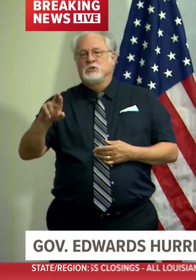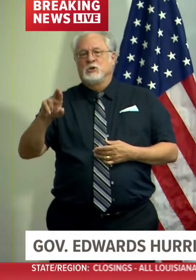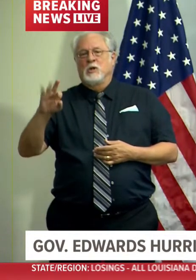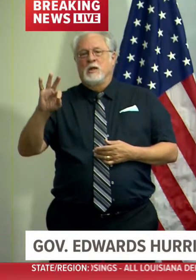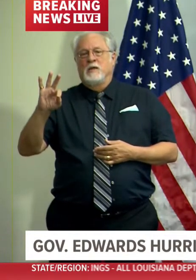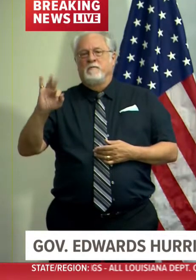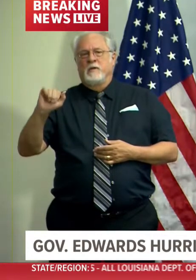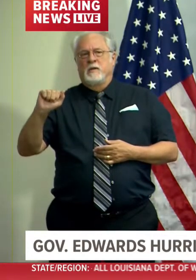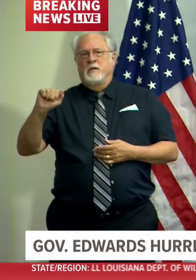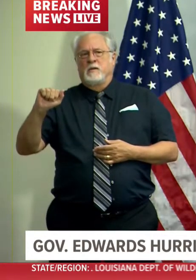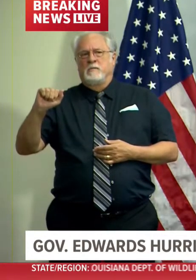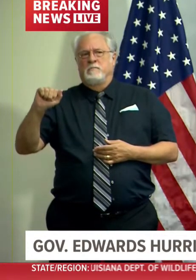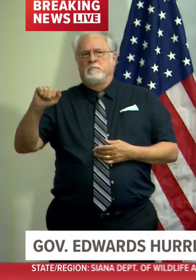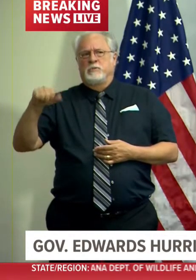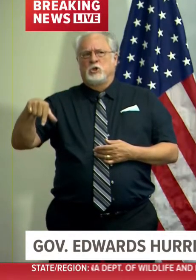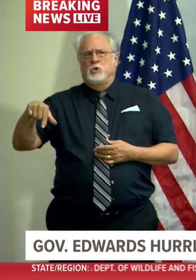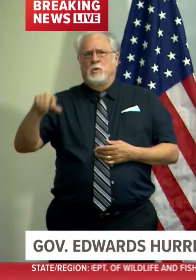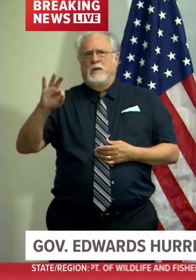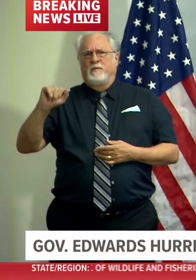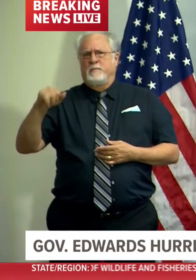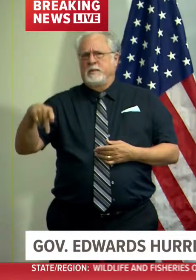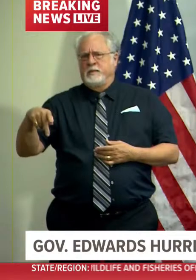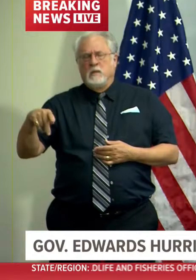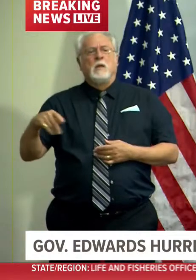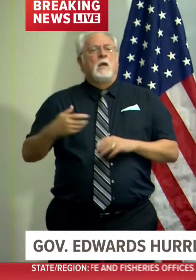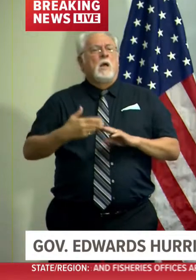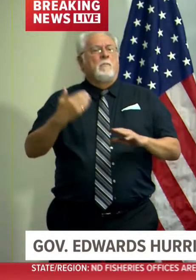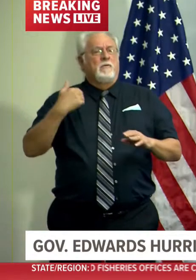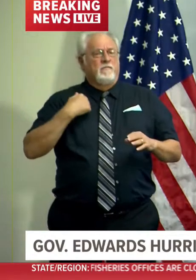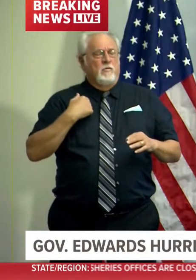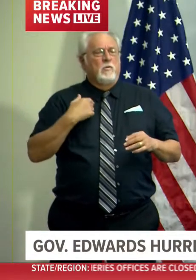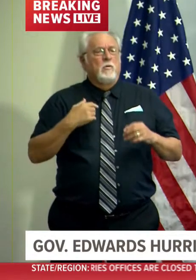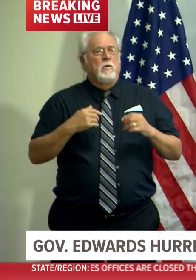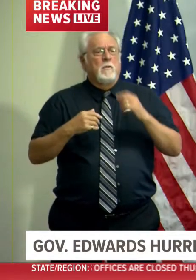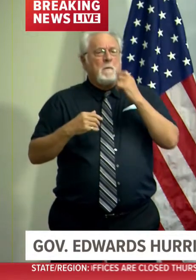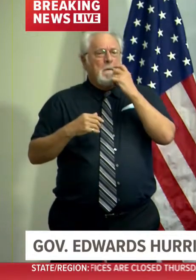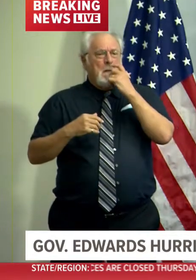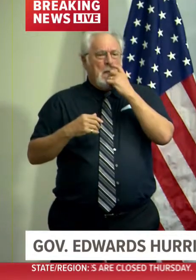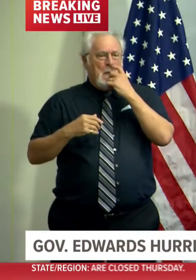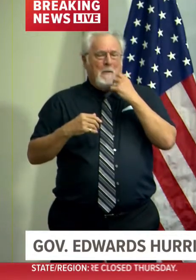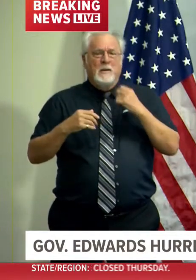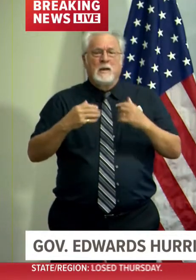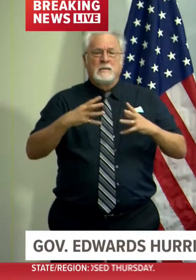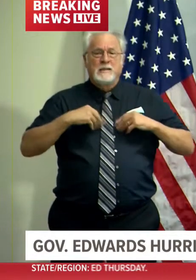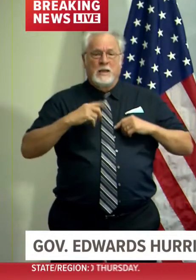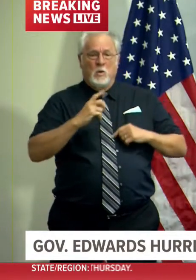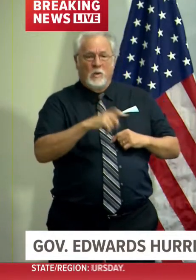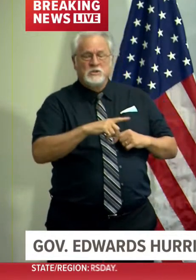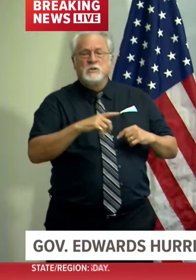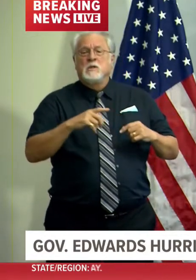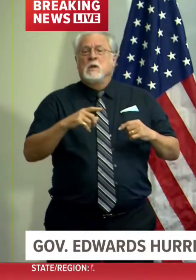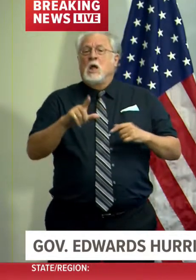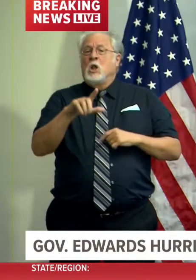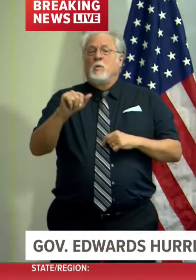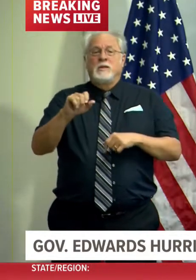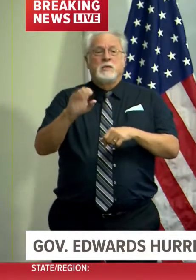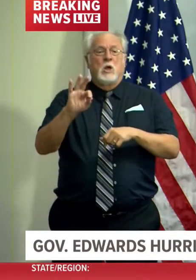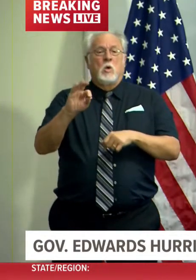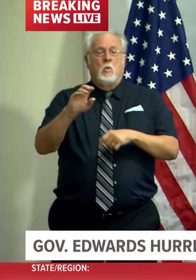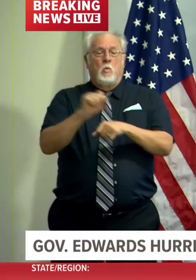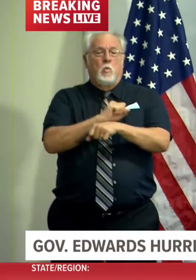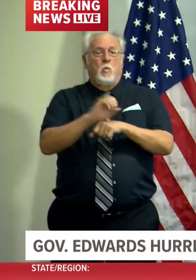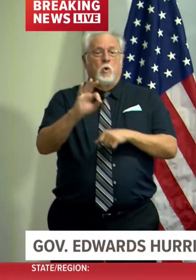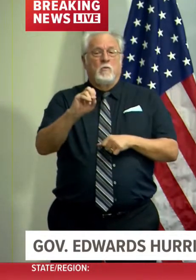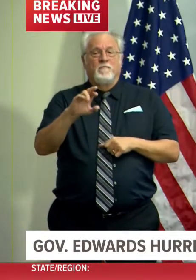dcfs.la.gov/disaster FAQ. And before I take questions, I did want to point out that this morning, the Louisiana Workforce